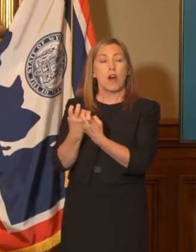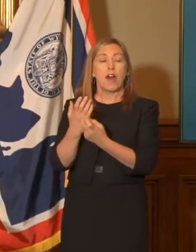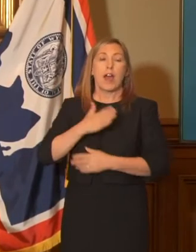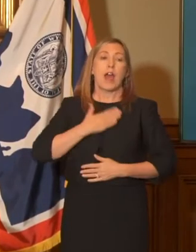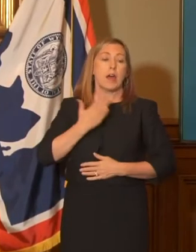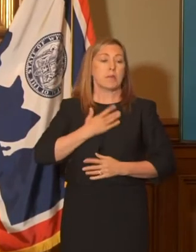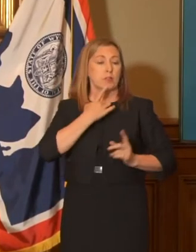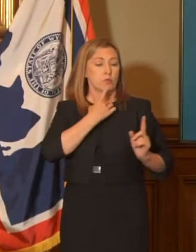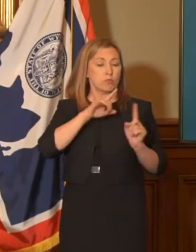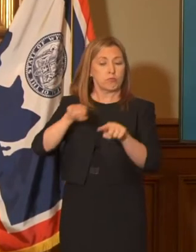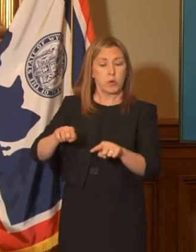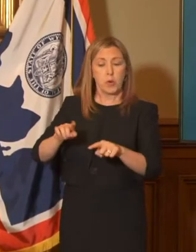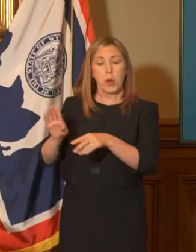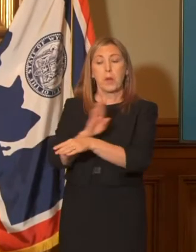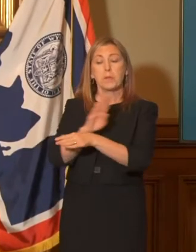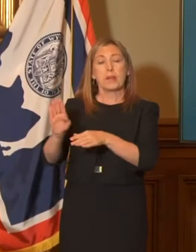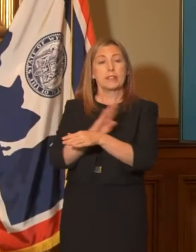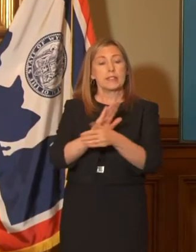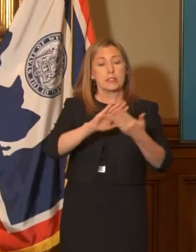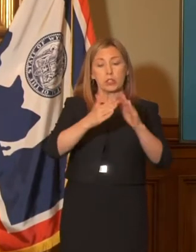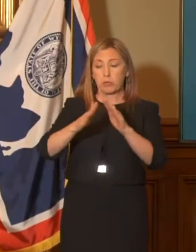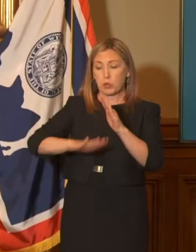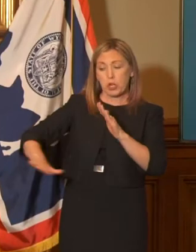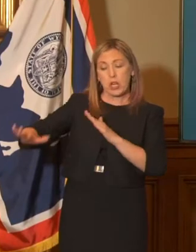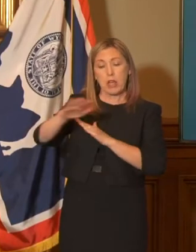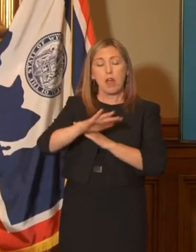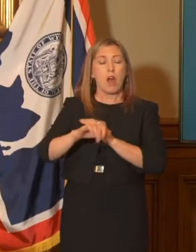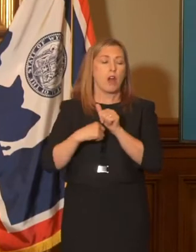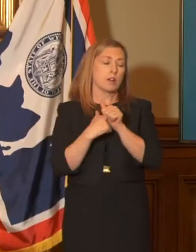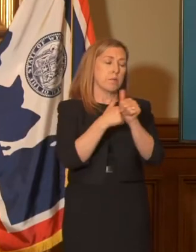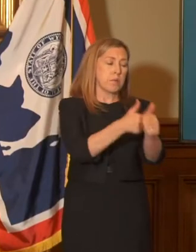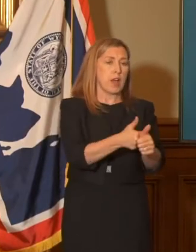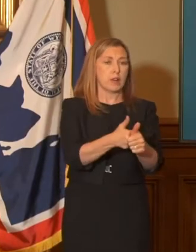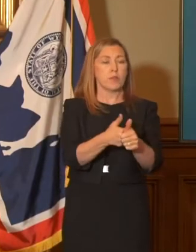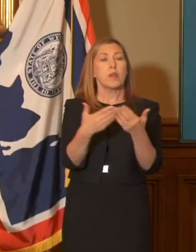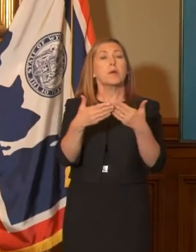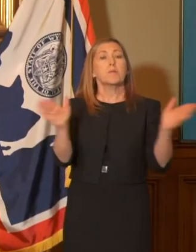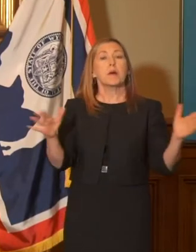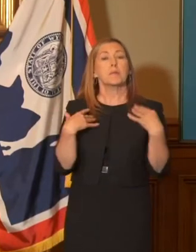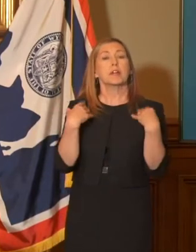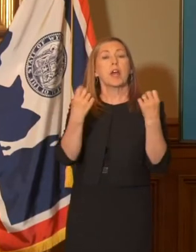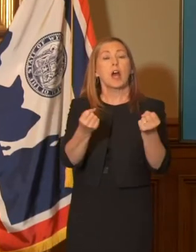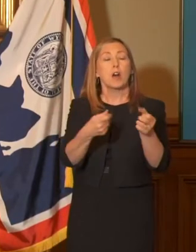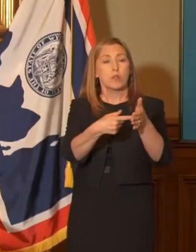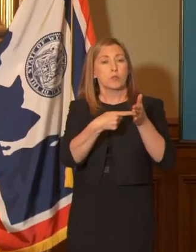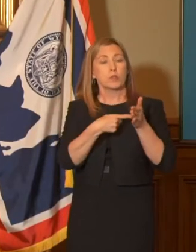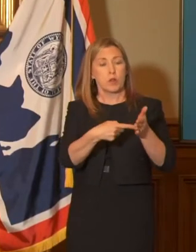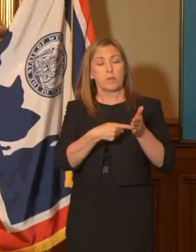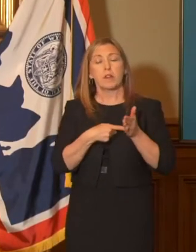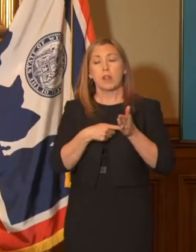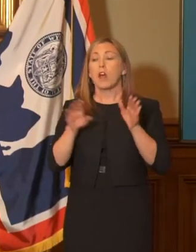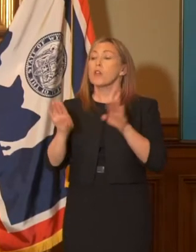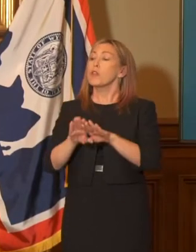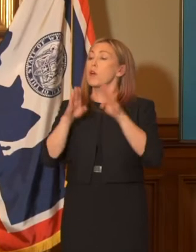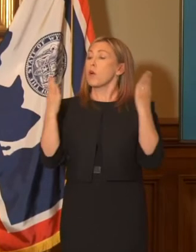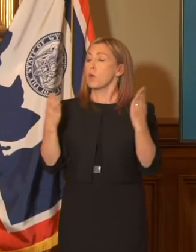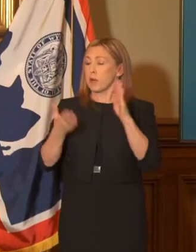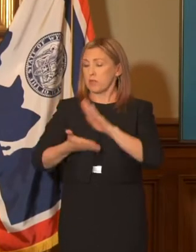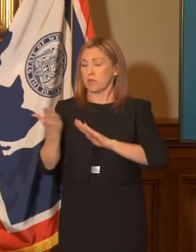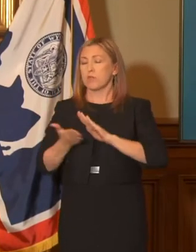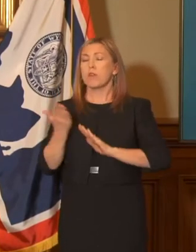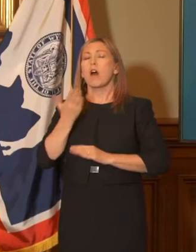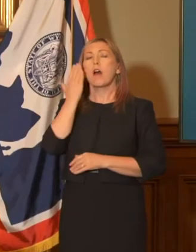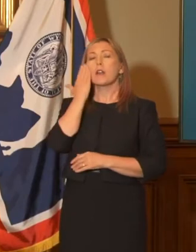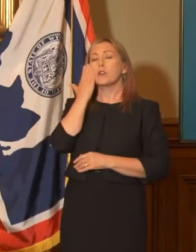that our business community is complying with the public health requirements, and they're open and operating, and I know they all